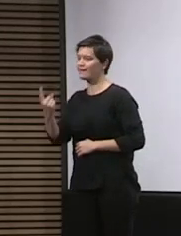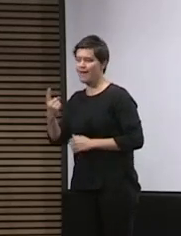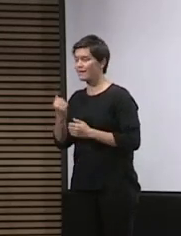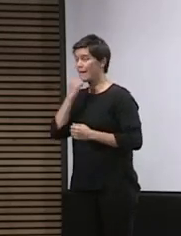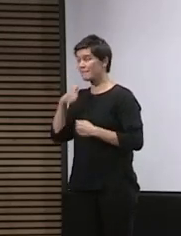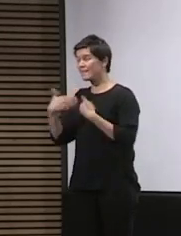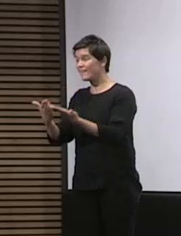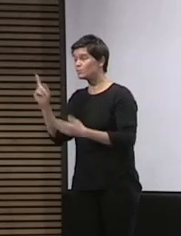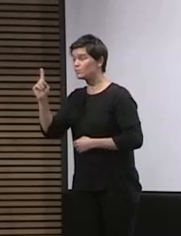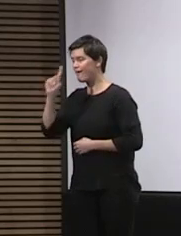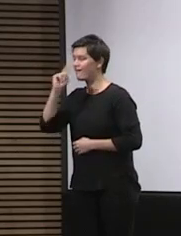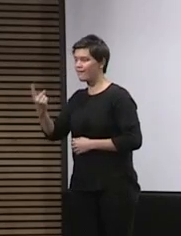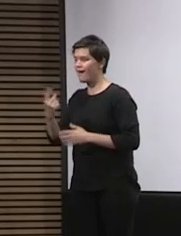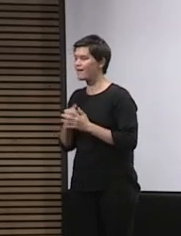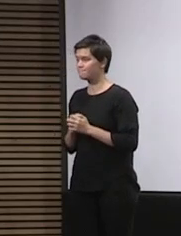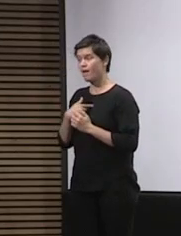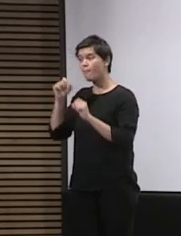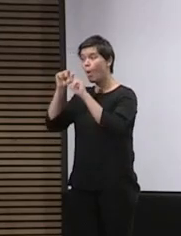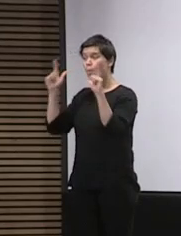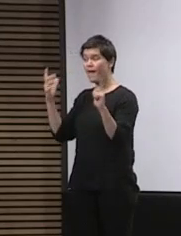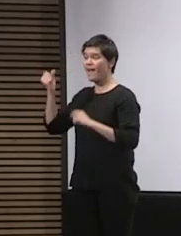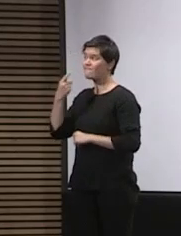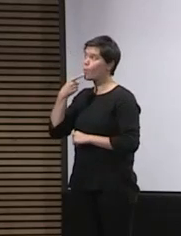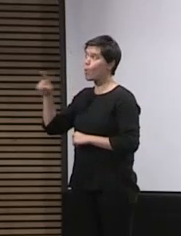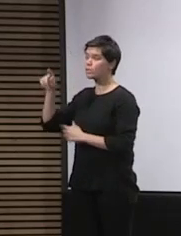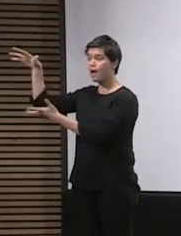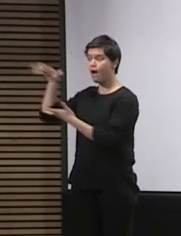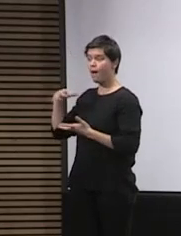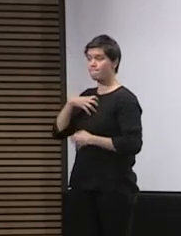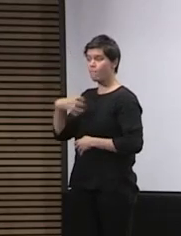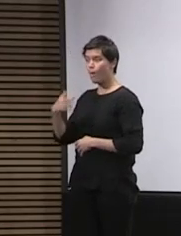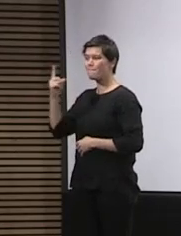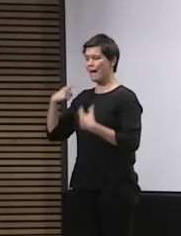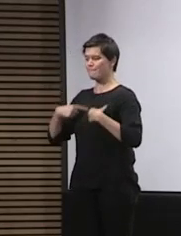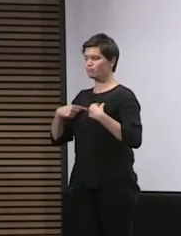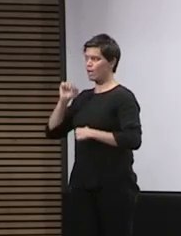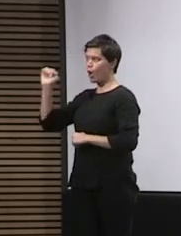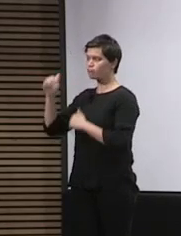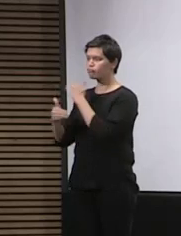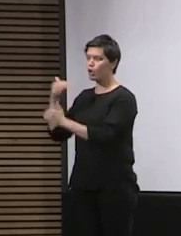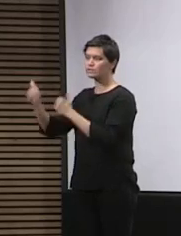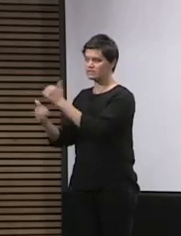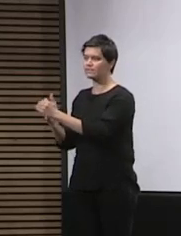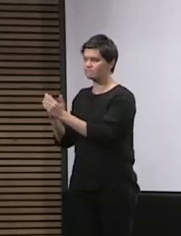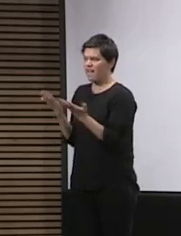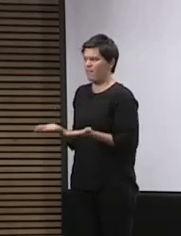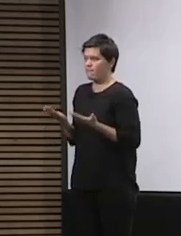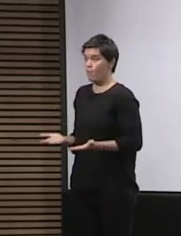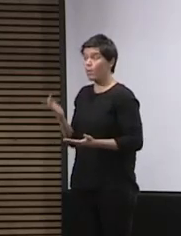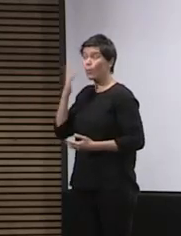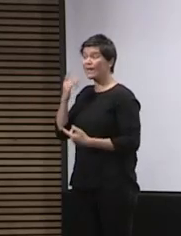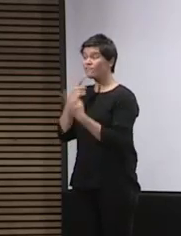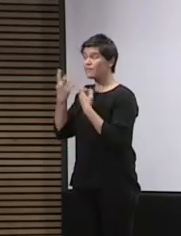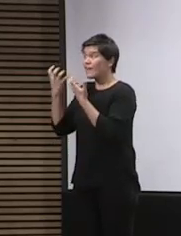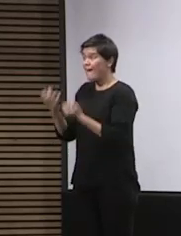that have been ordered. I'm aware that there is a process that the Ministry of Health is going through, but we can provide that information to you when I have that available.